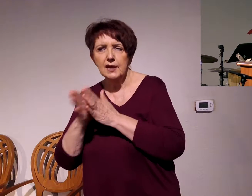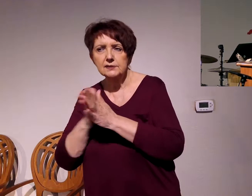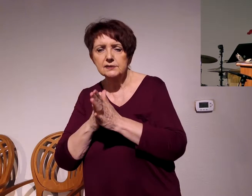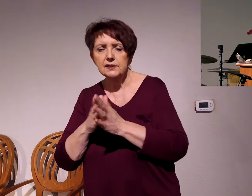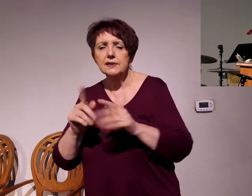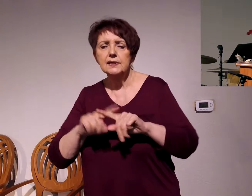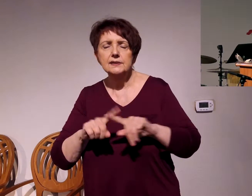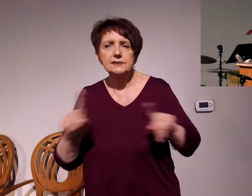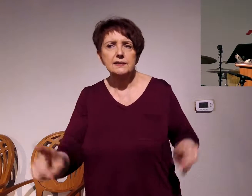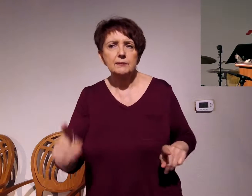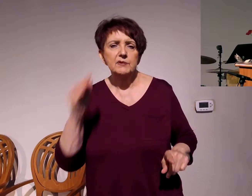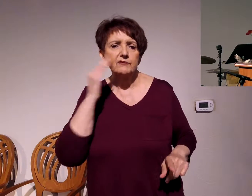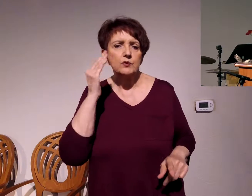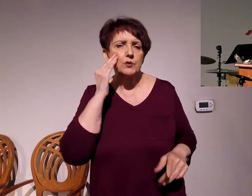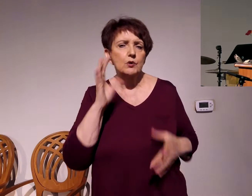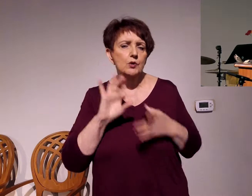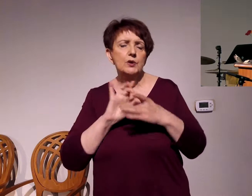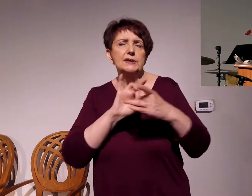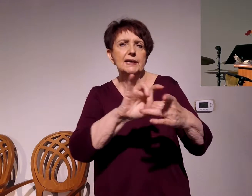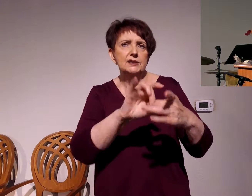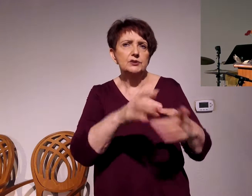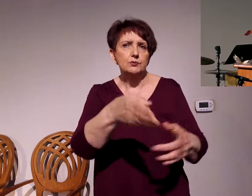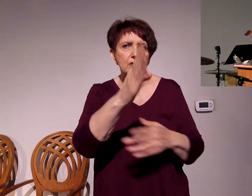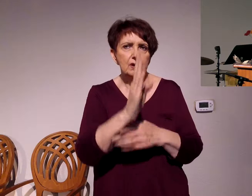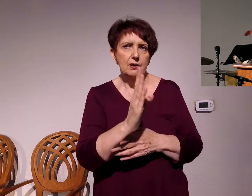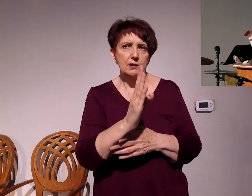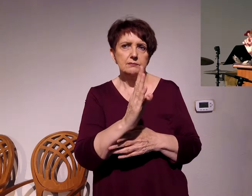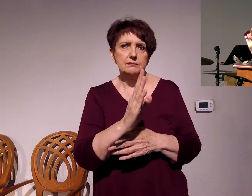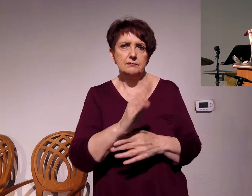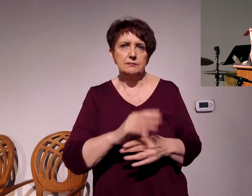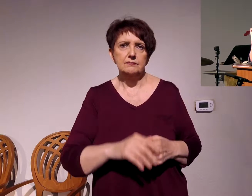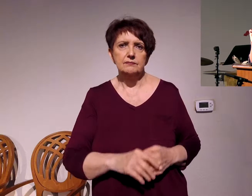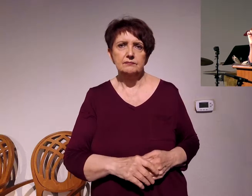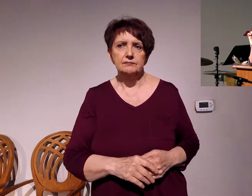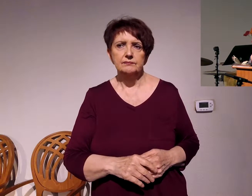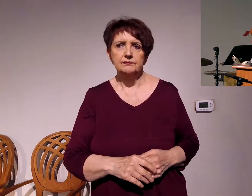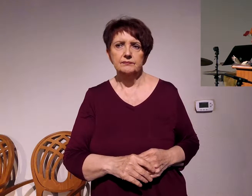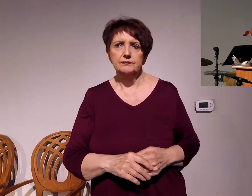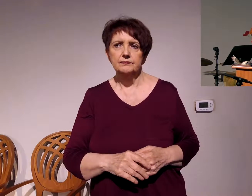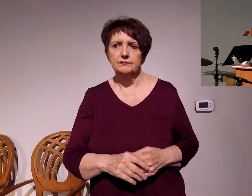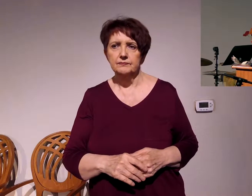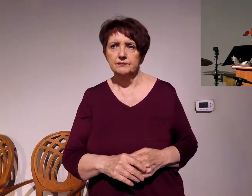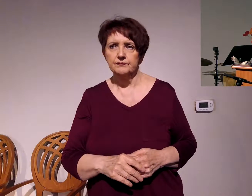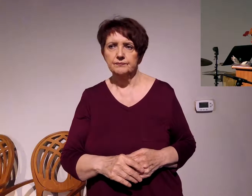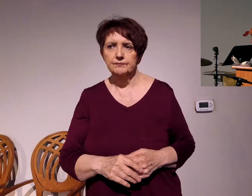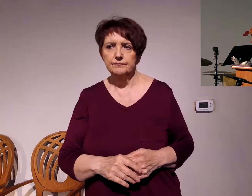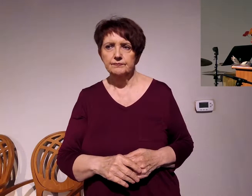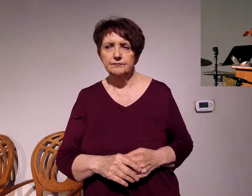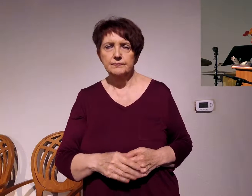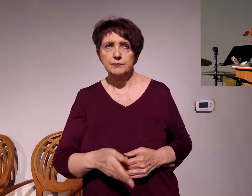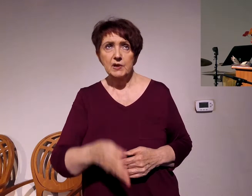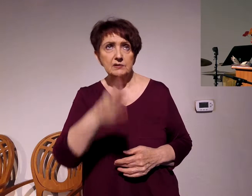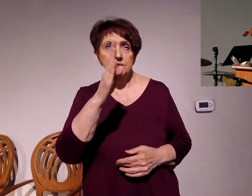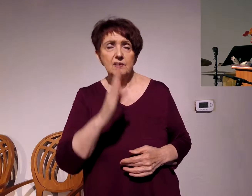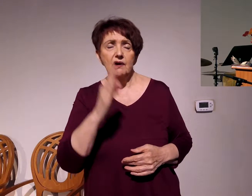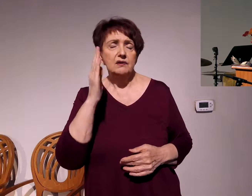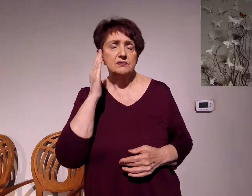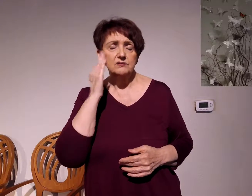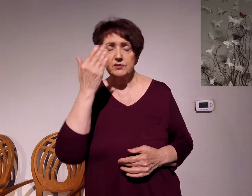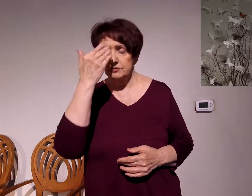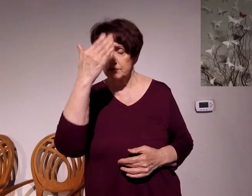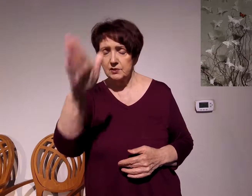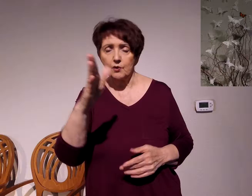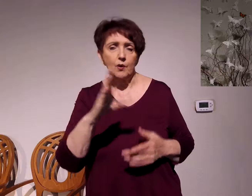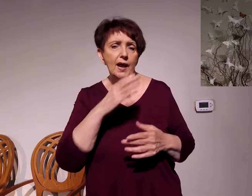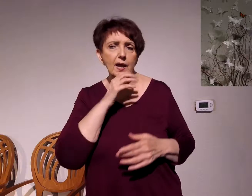we know that we are one with that which knows no age and